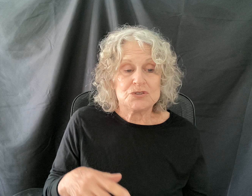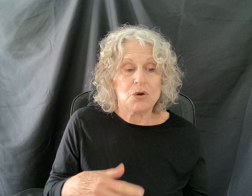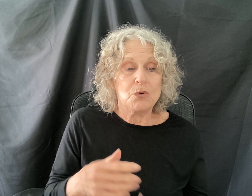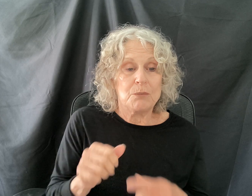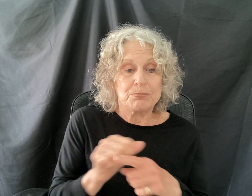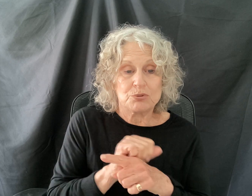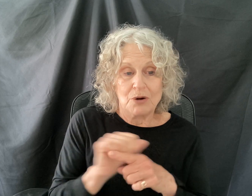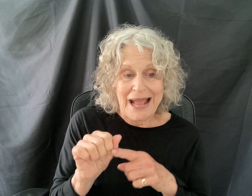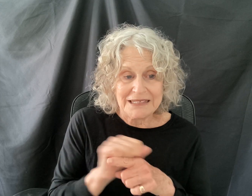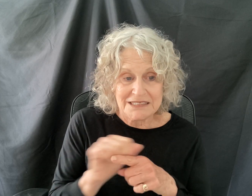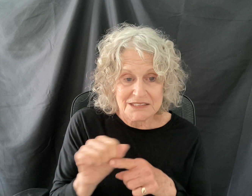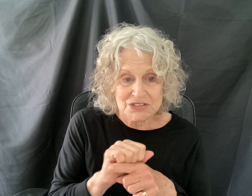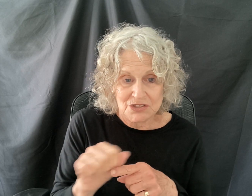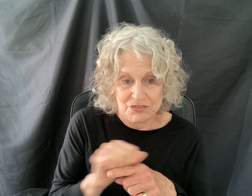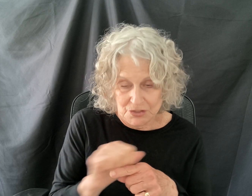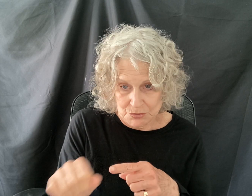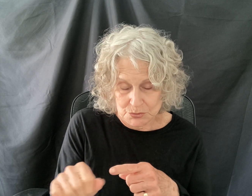So practice those.